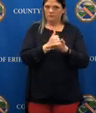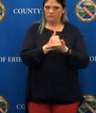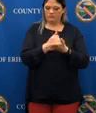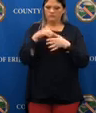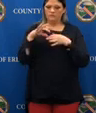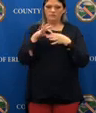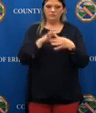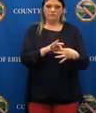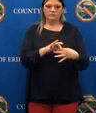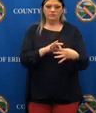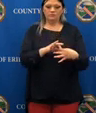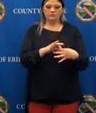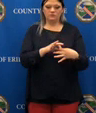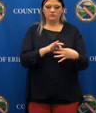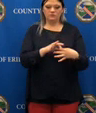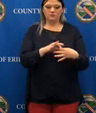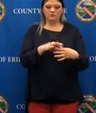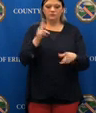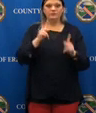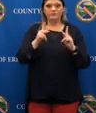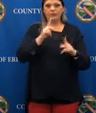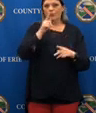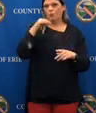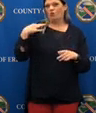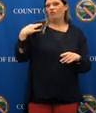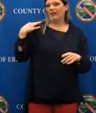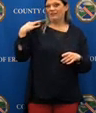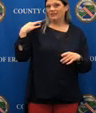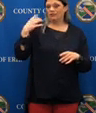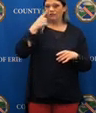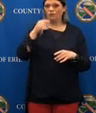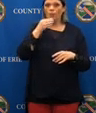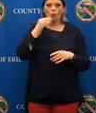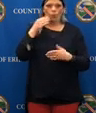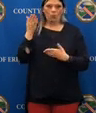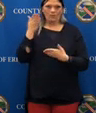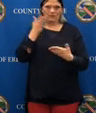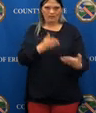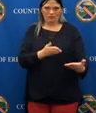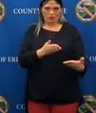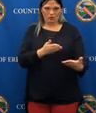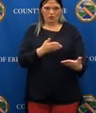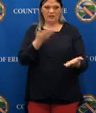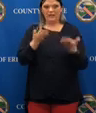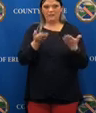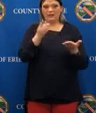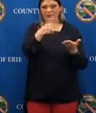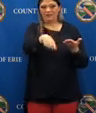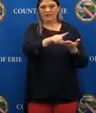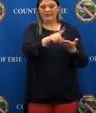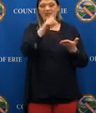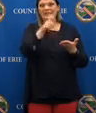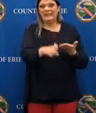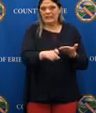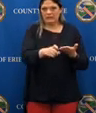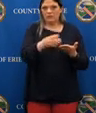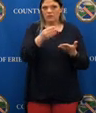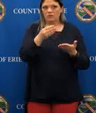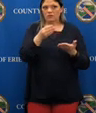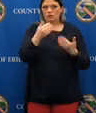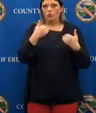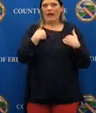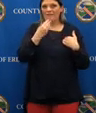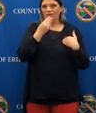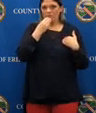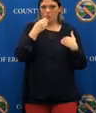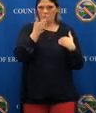to people who are volunteering for home delivered meals, as well as those who may need help getting home delivered meals. You can